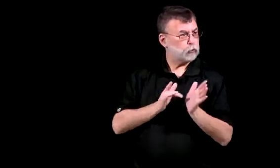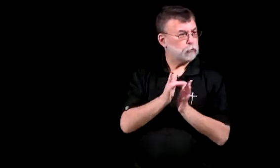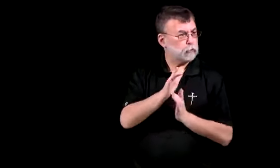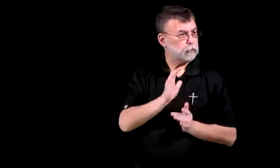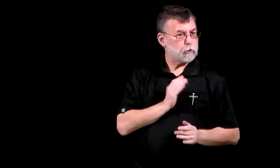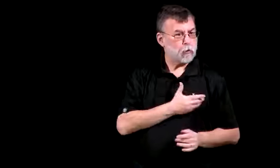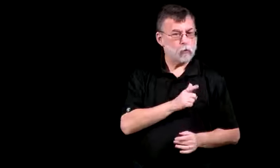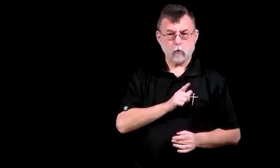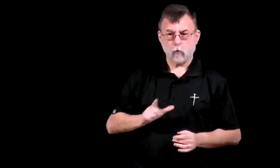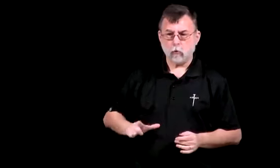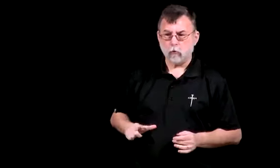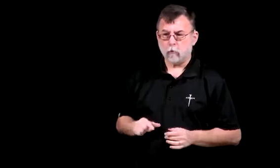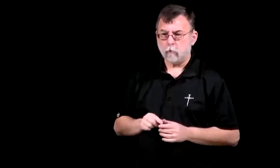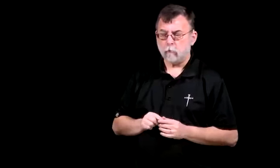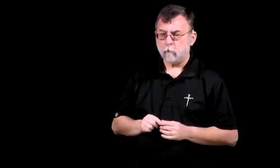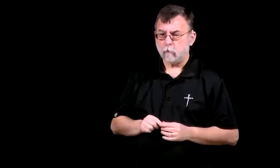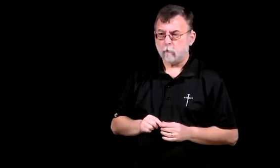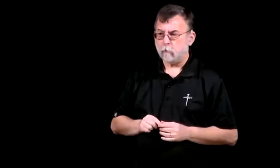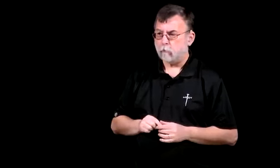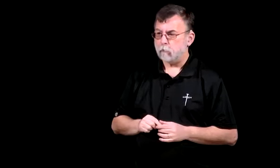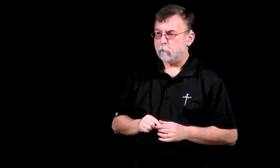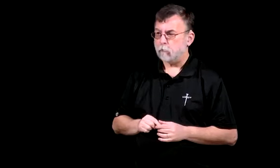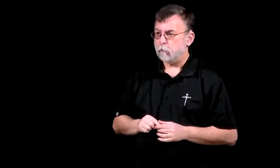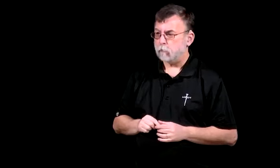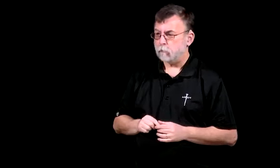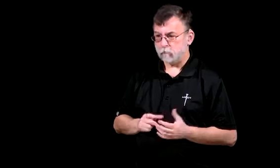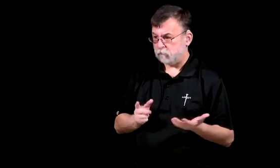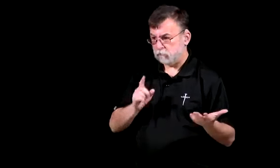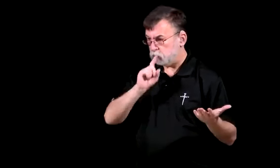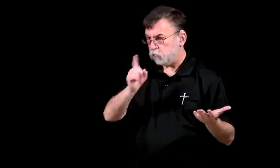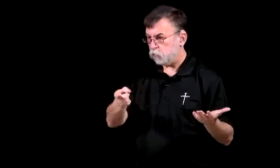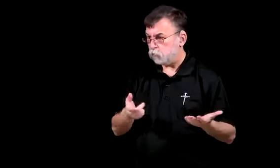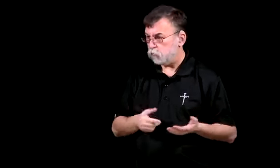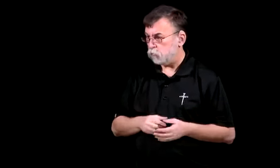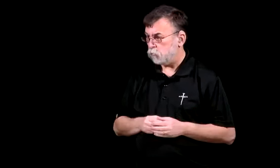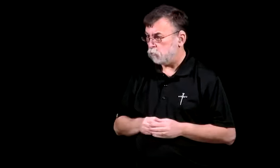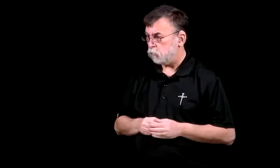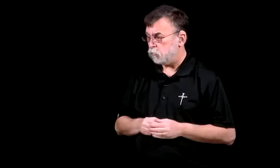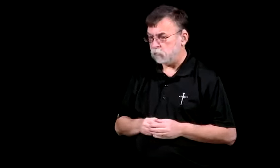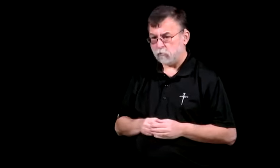Through Jesus Christ, our Lord, nothing can separate us. That's true.